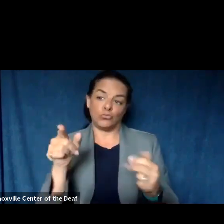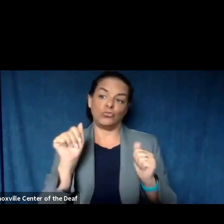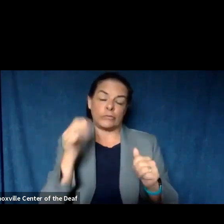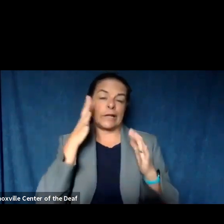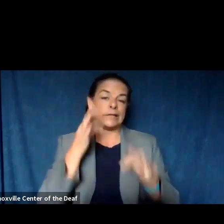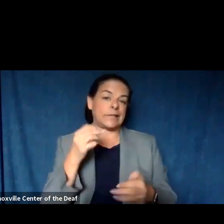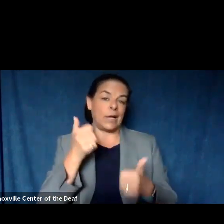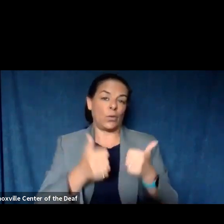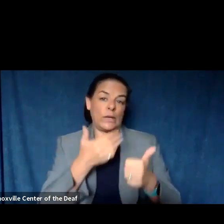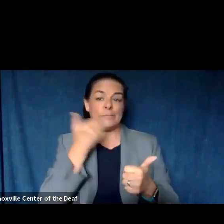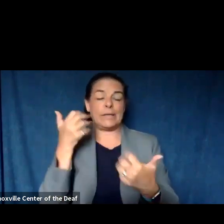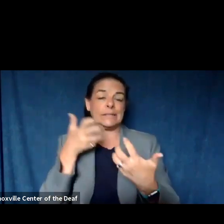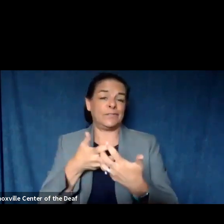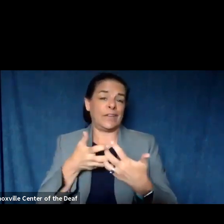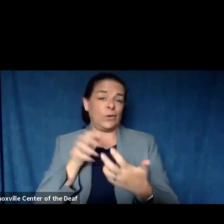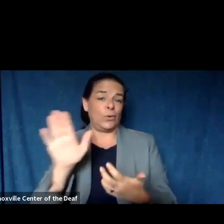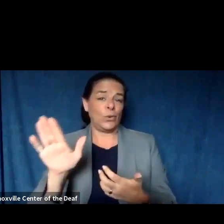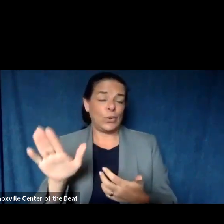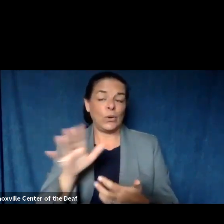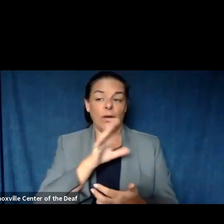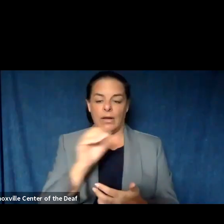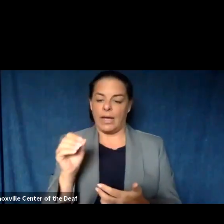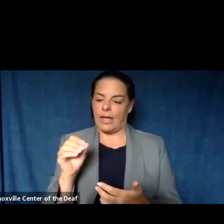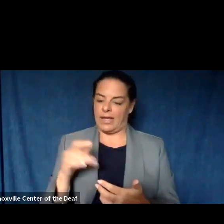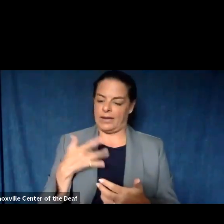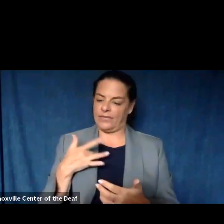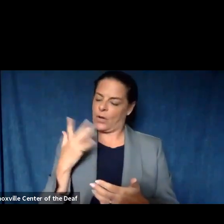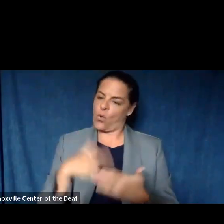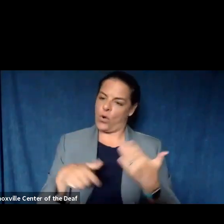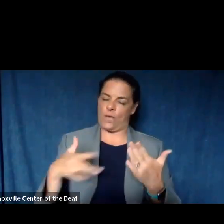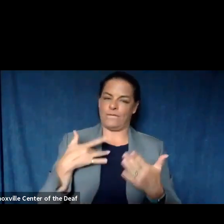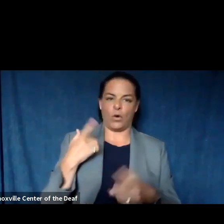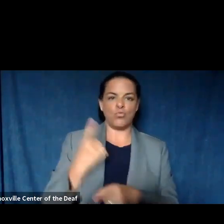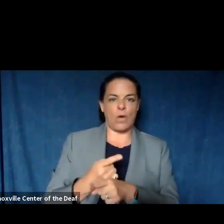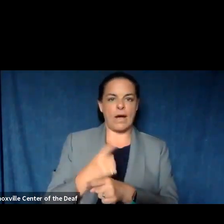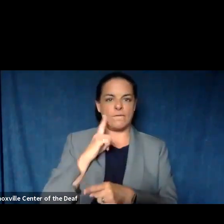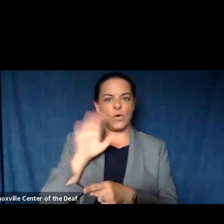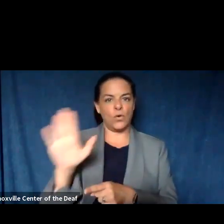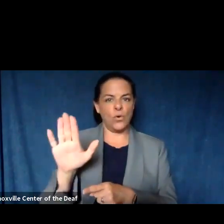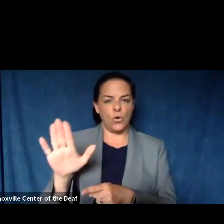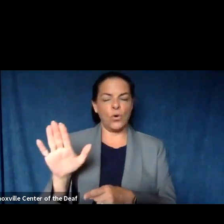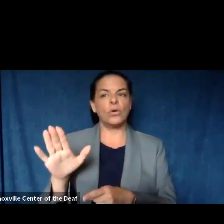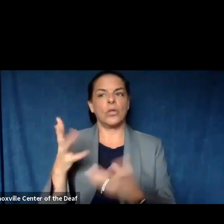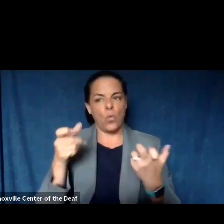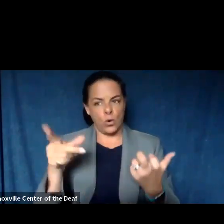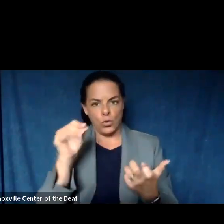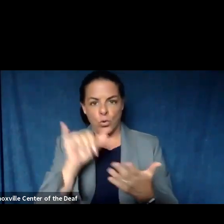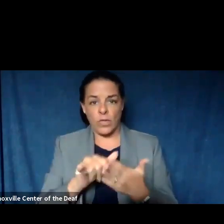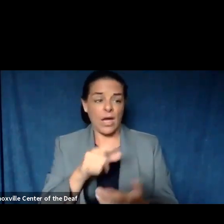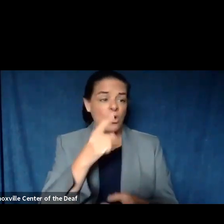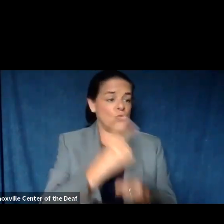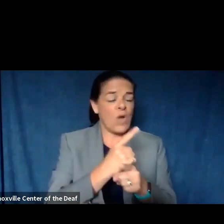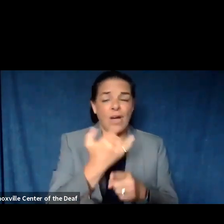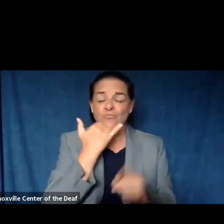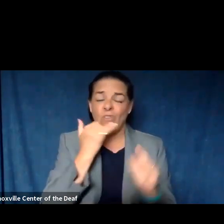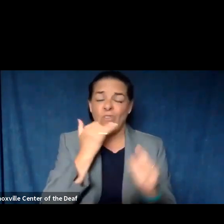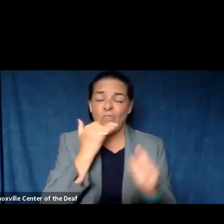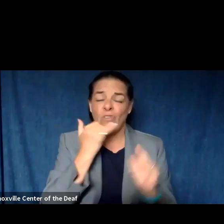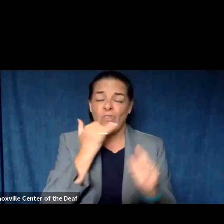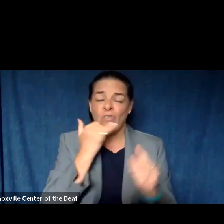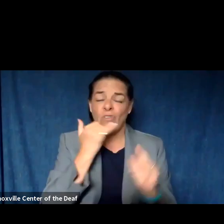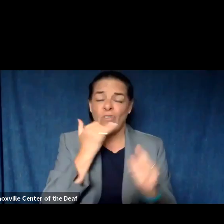the best choice and do what you feel is right. And we want to encourage people to do that. There's not a right or wrong answer